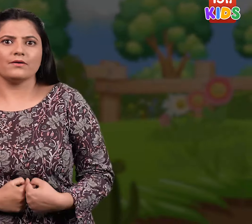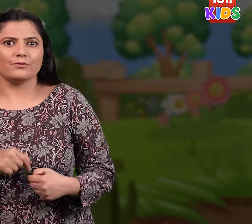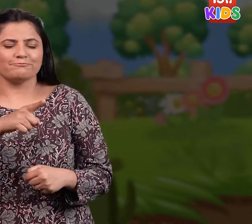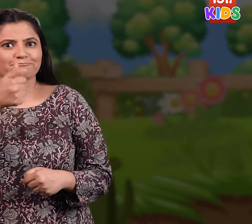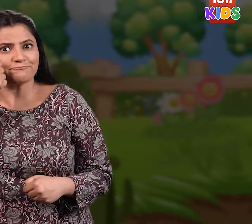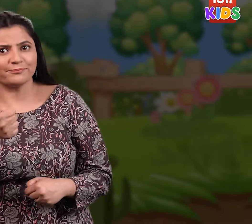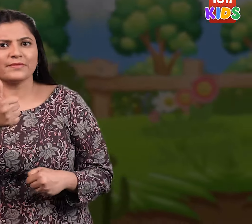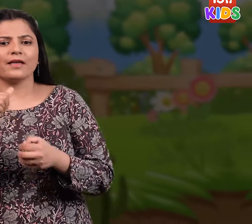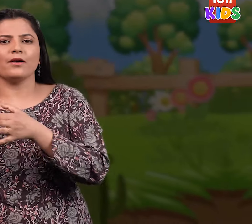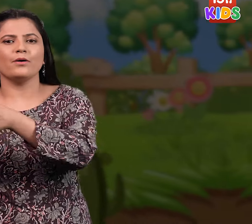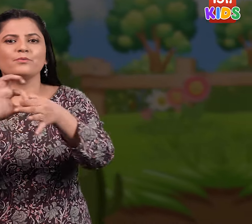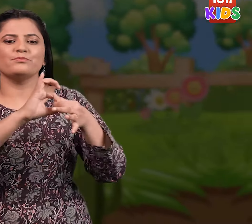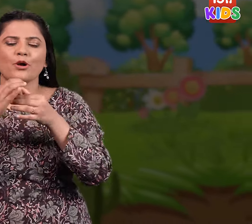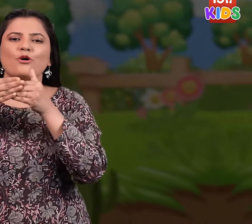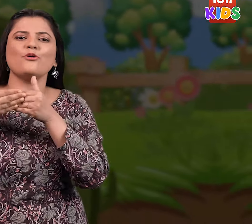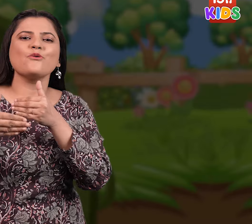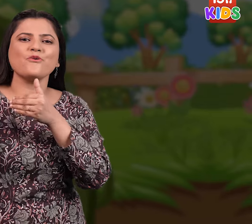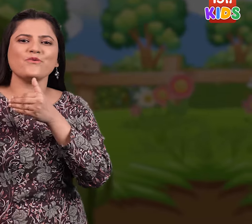And you all can live happily together.